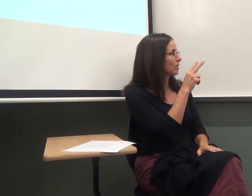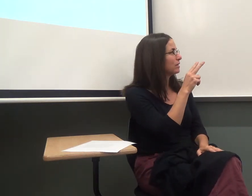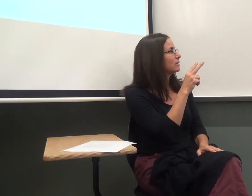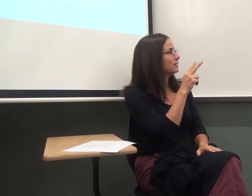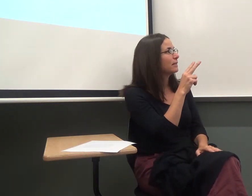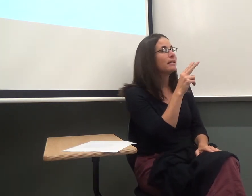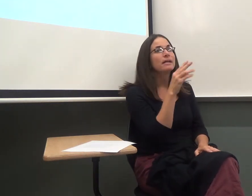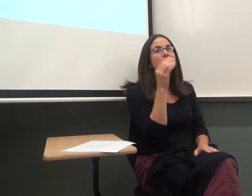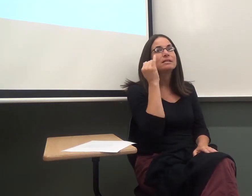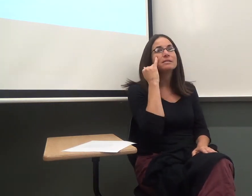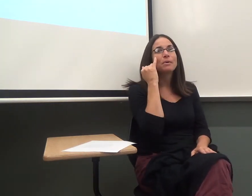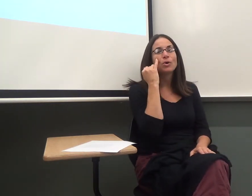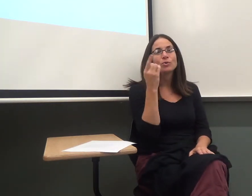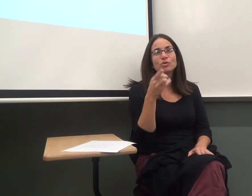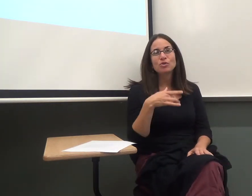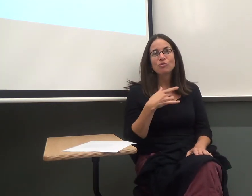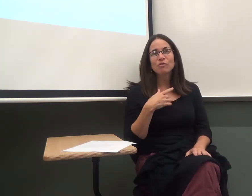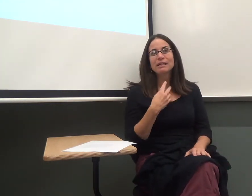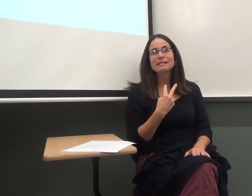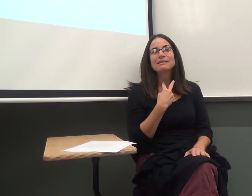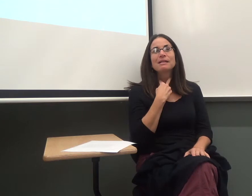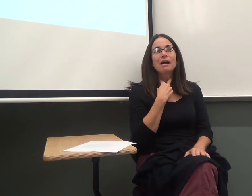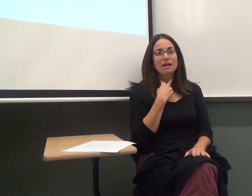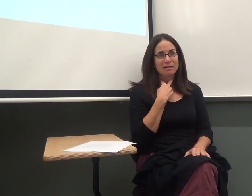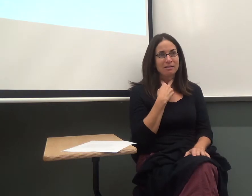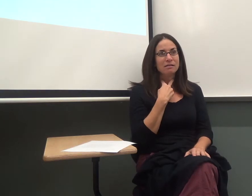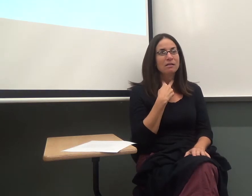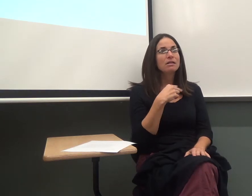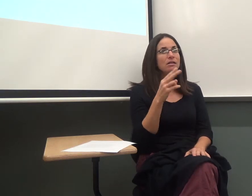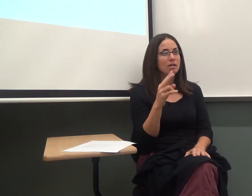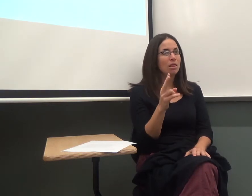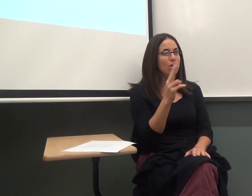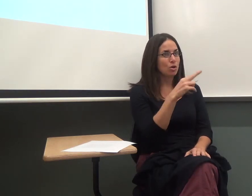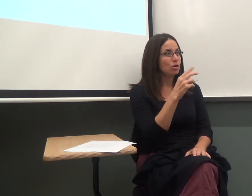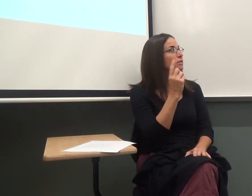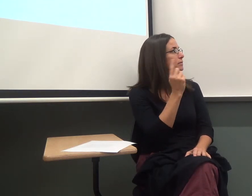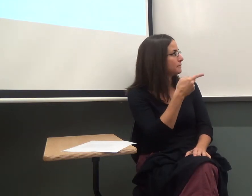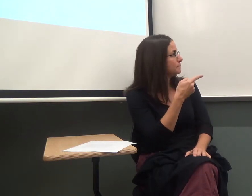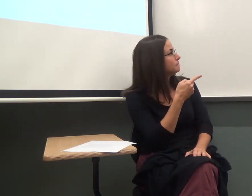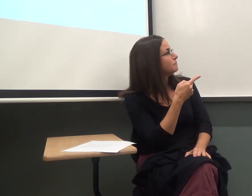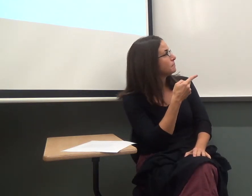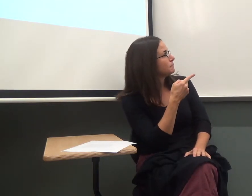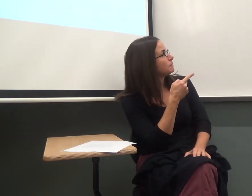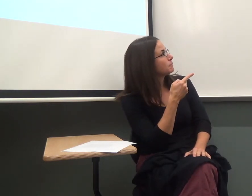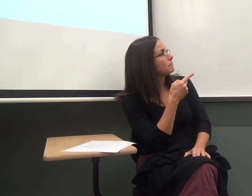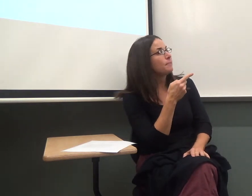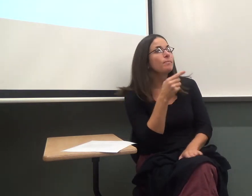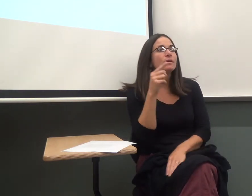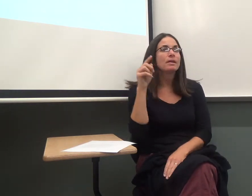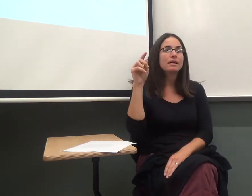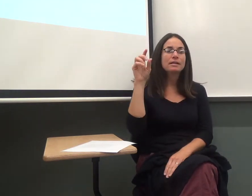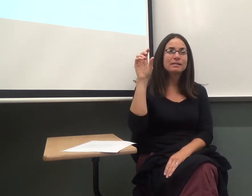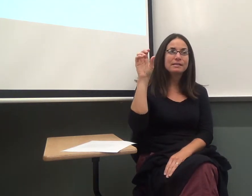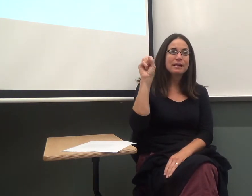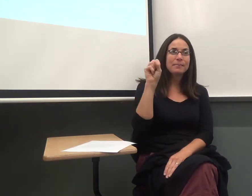stuck, one thing you can always return to is this: subject, verb, object,